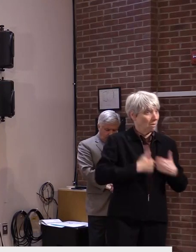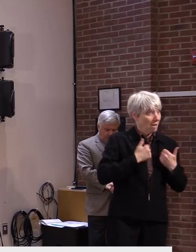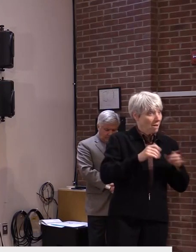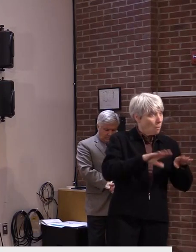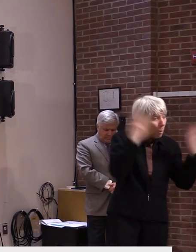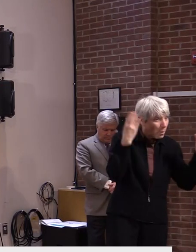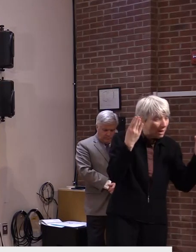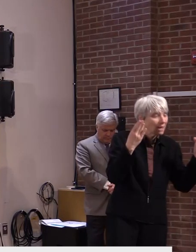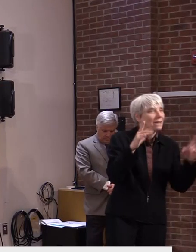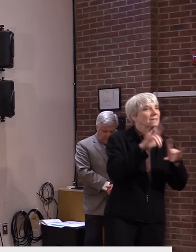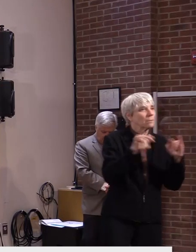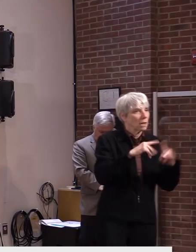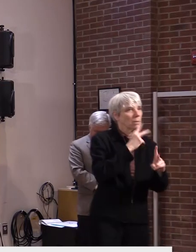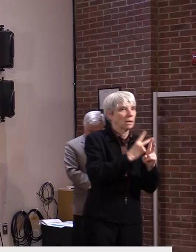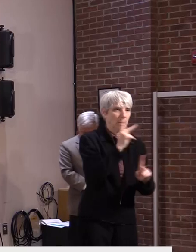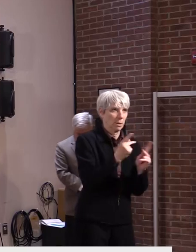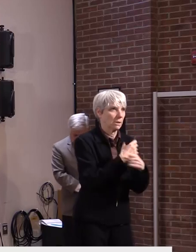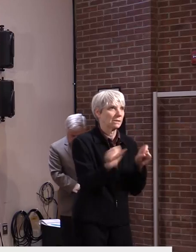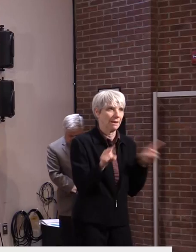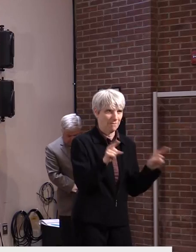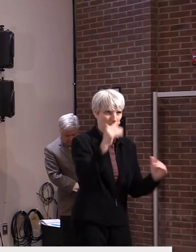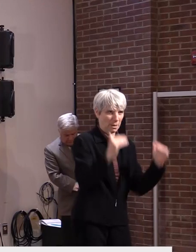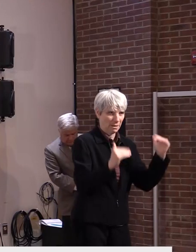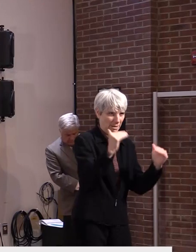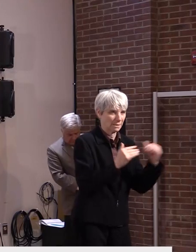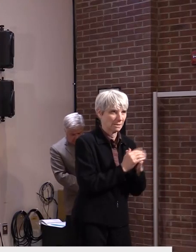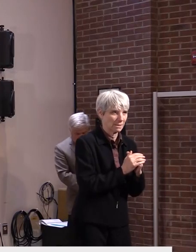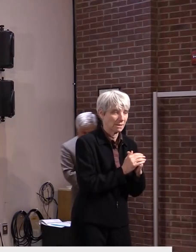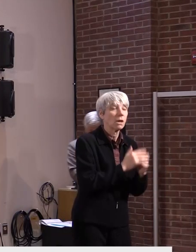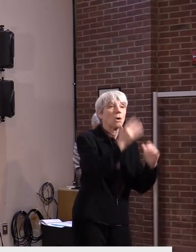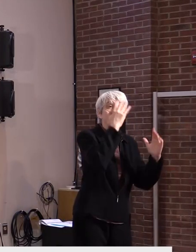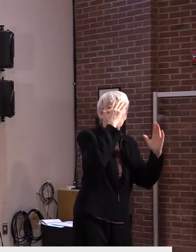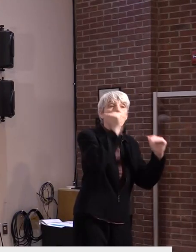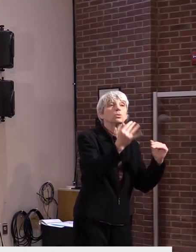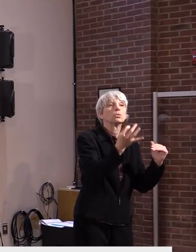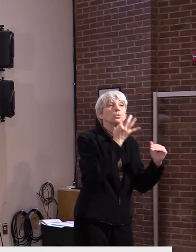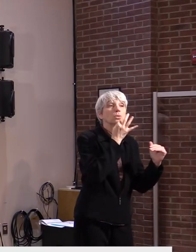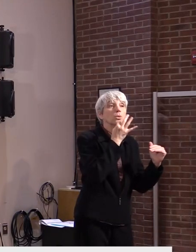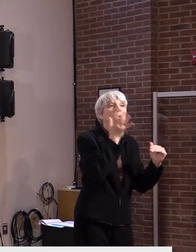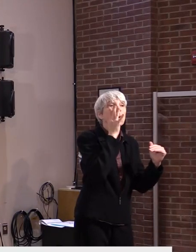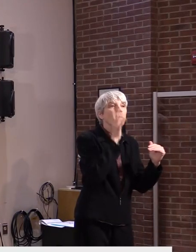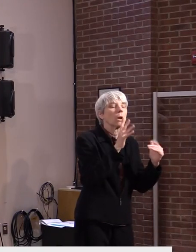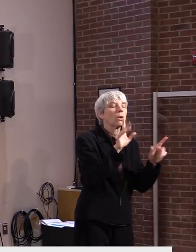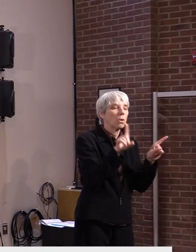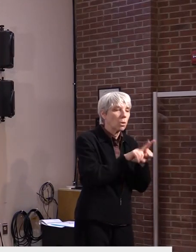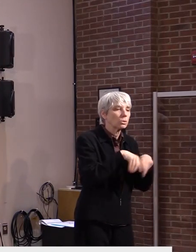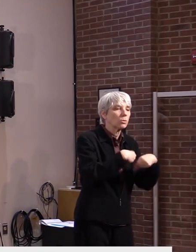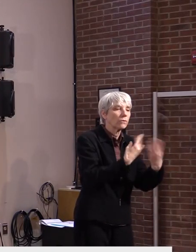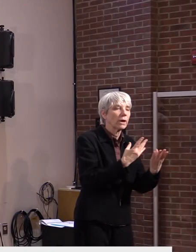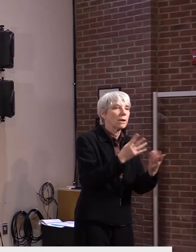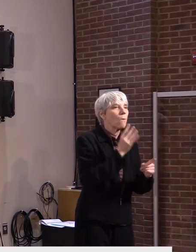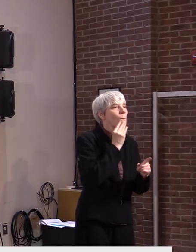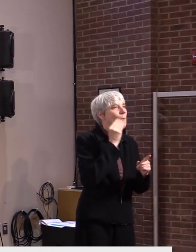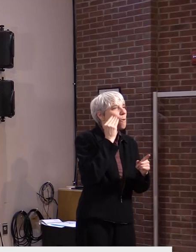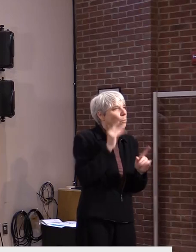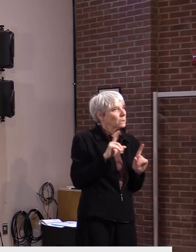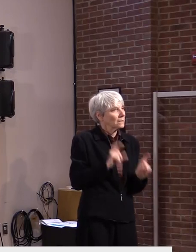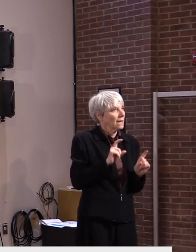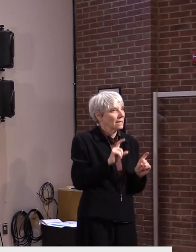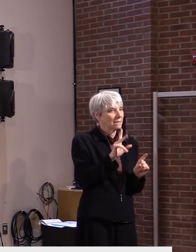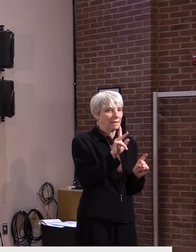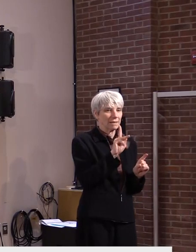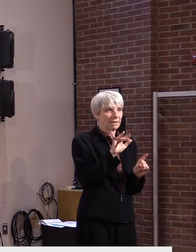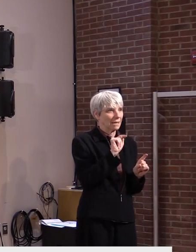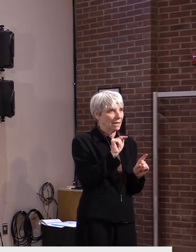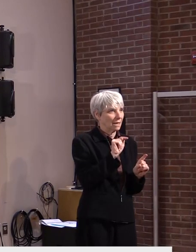have a national strategy in the not-too-distant future where the use of at-home, rapid, accurate,